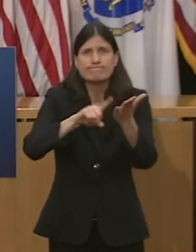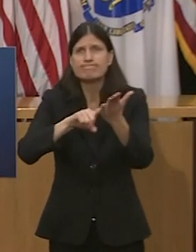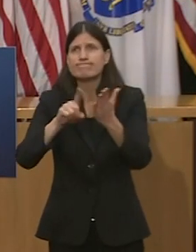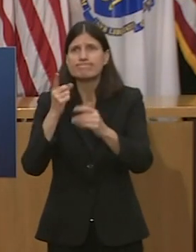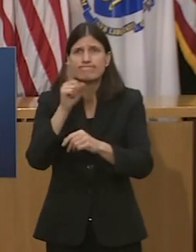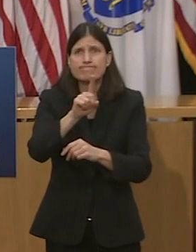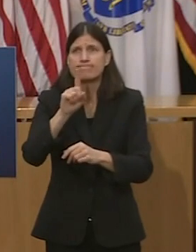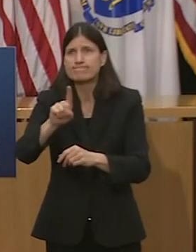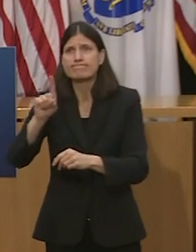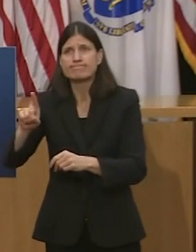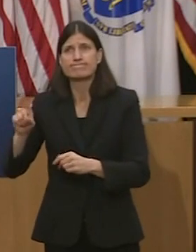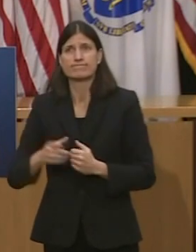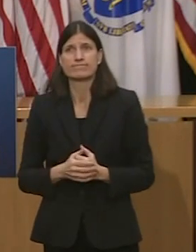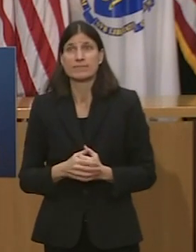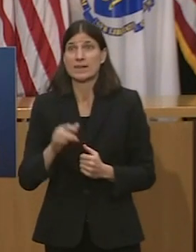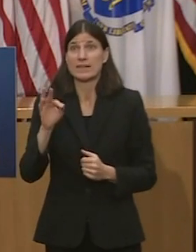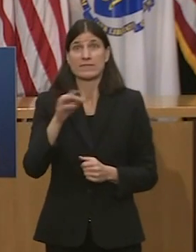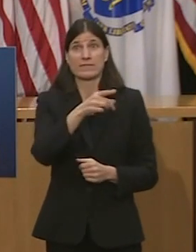them,